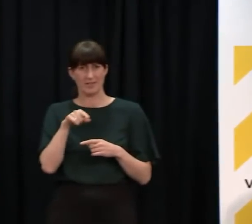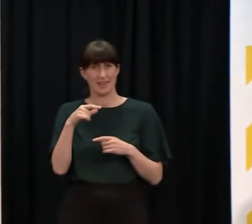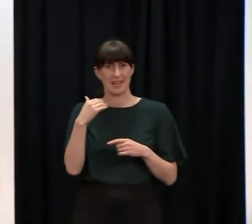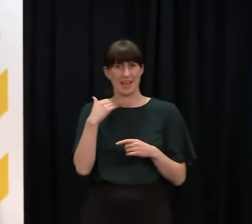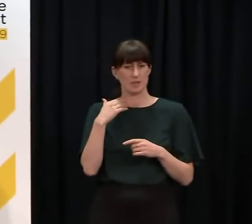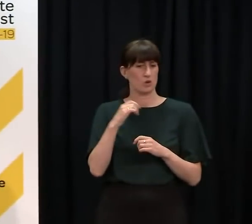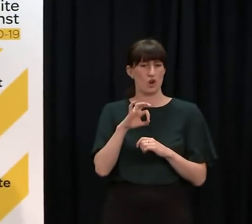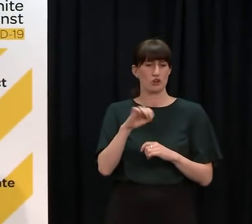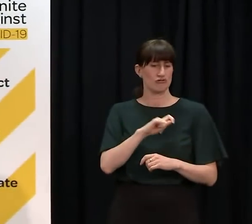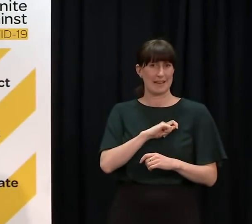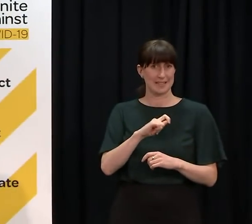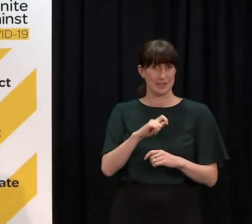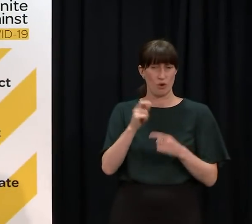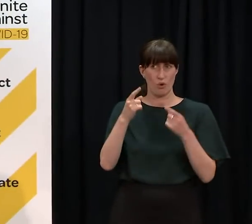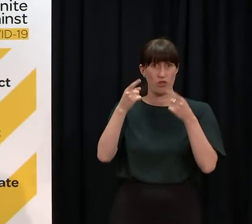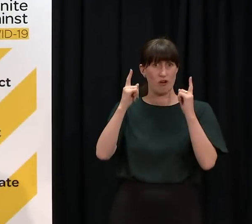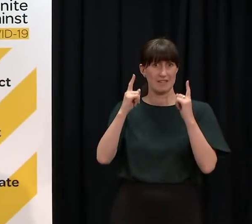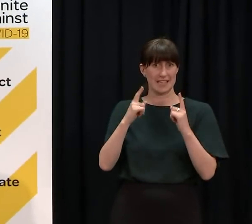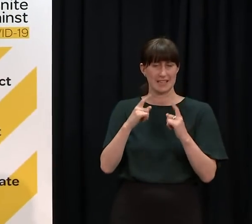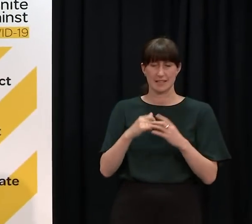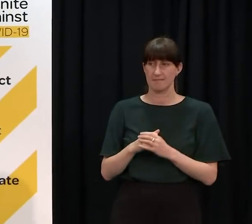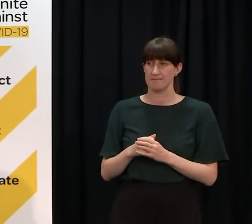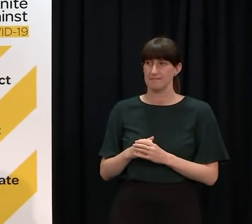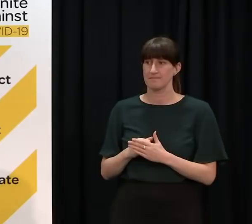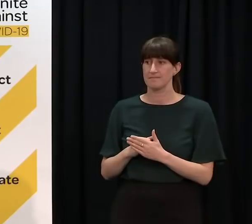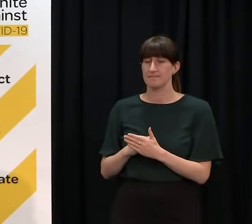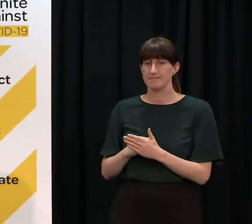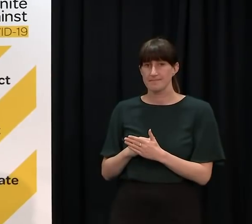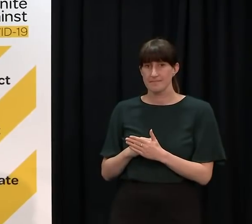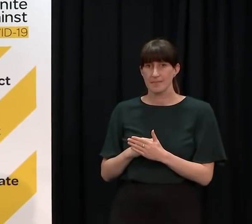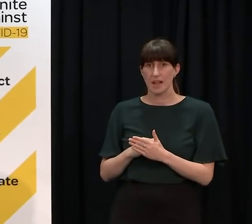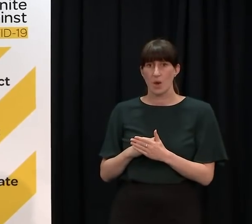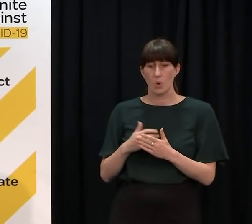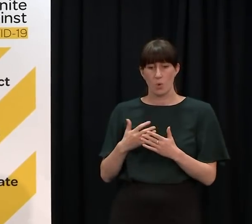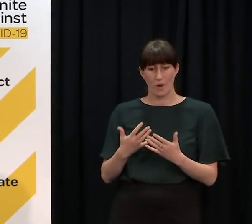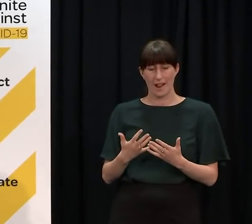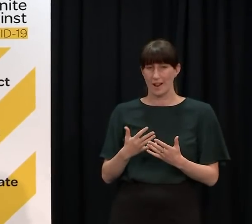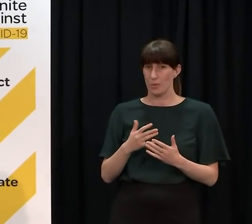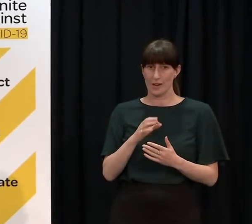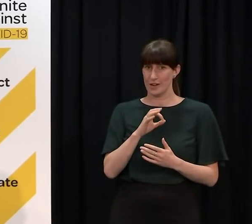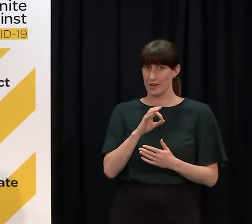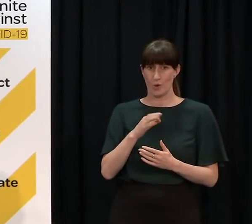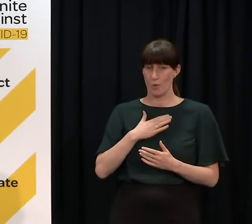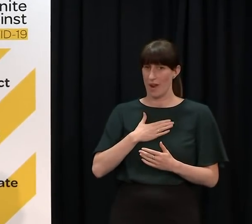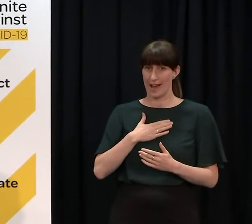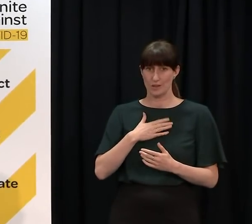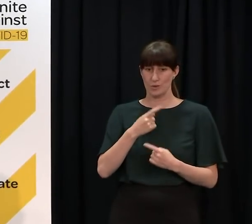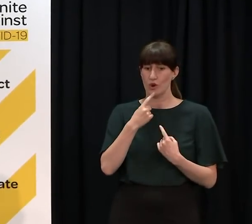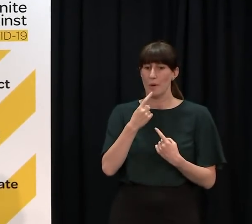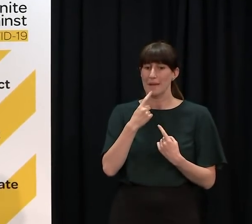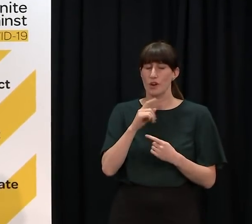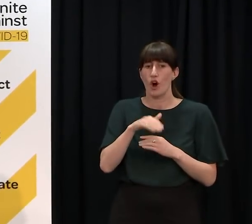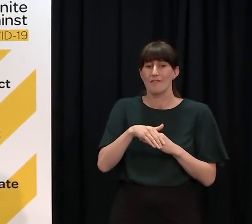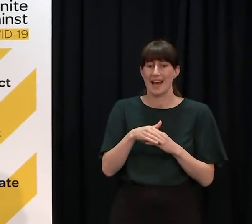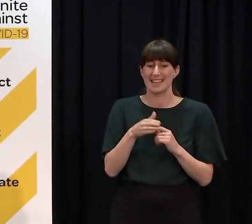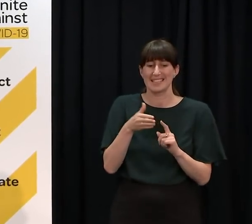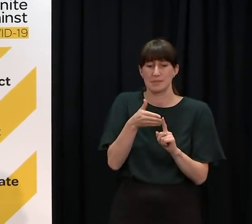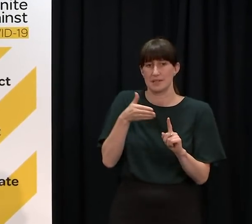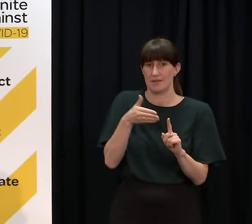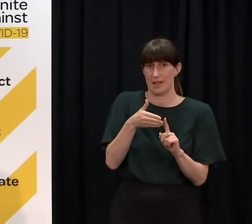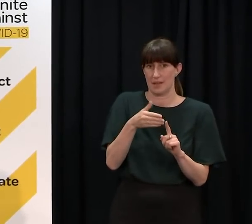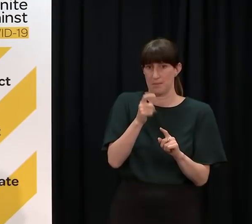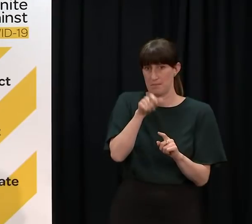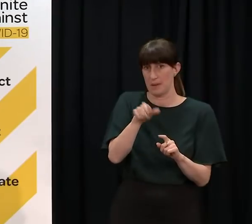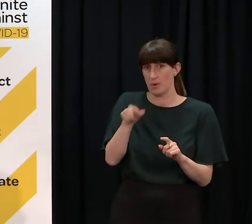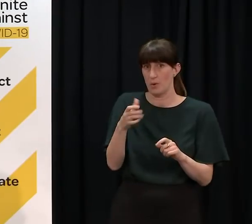The reports that I've had, and again, we try not to comment on individual cases, but the feedback that I've had from those who are